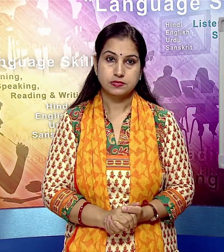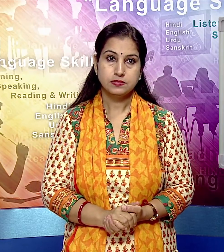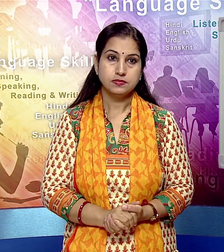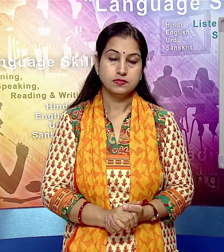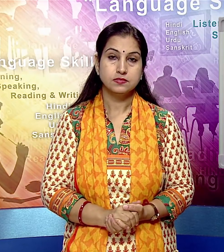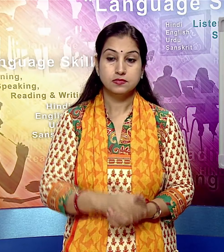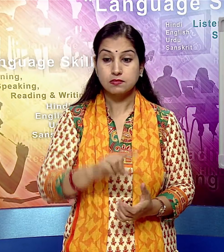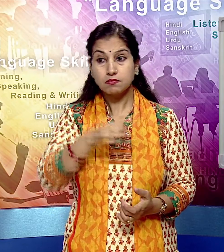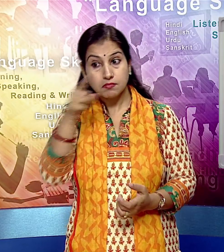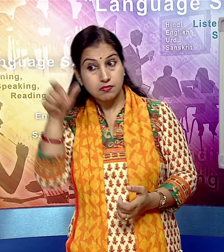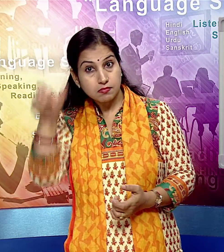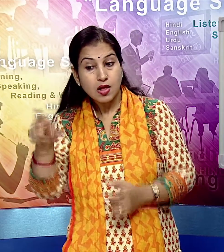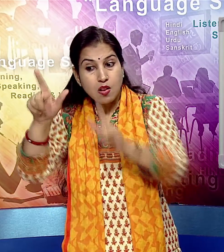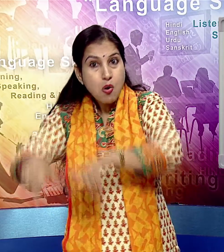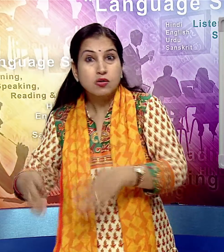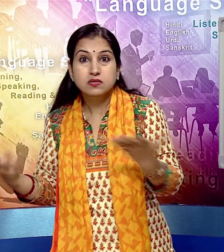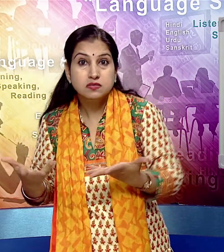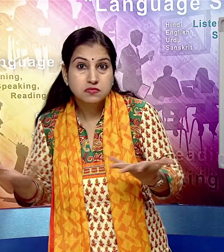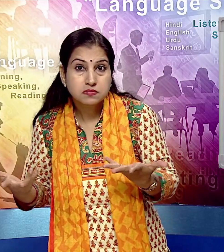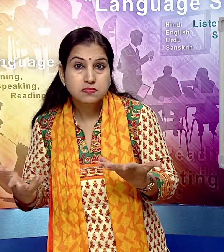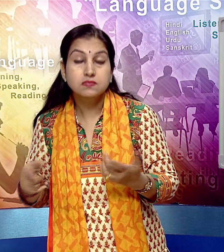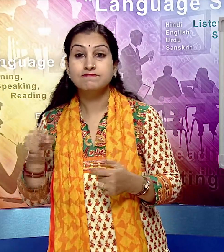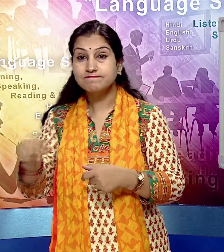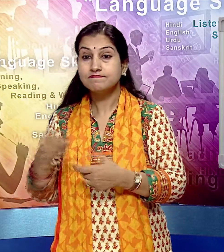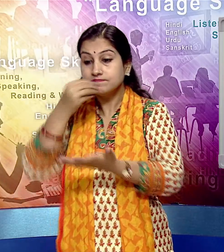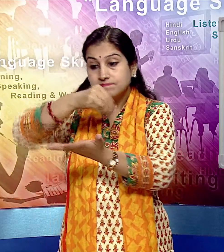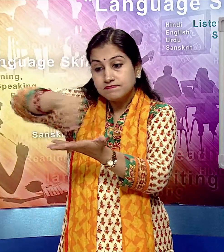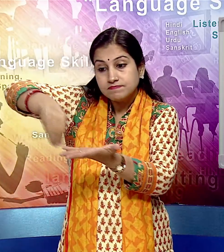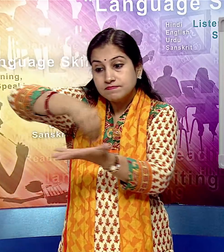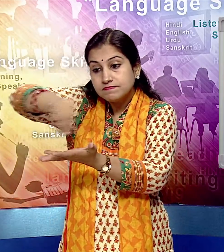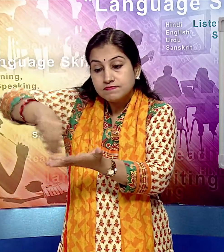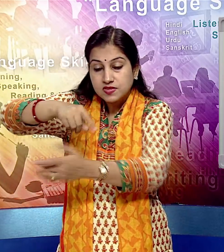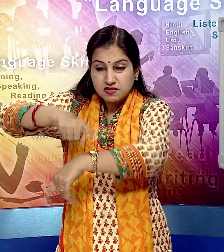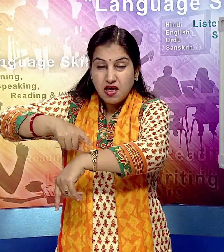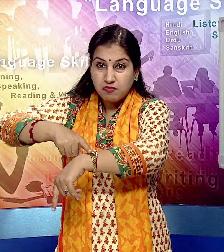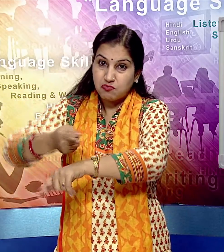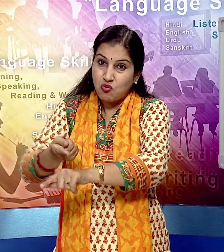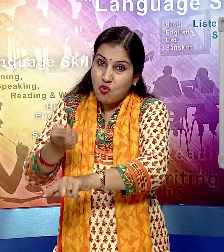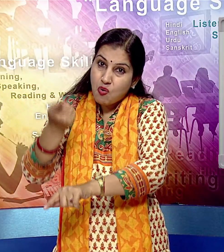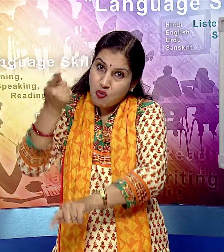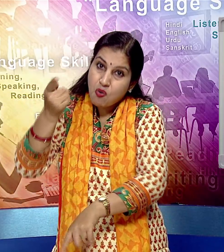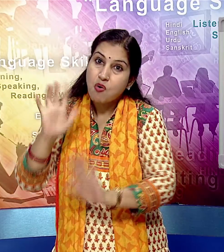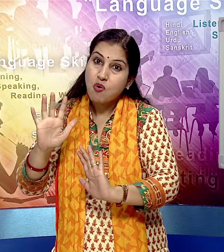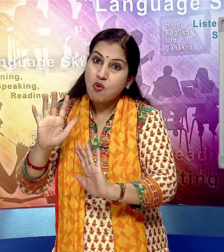On the other side, the disadvantages is it takes long time to cook.